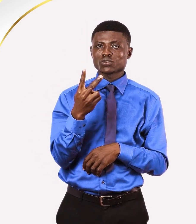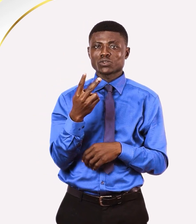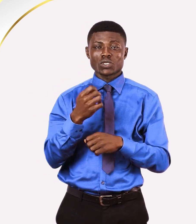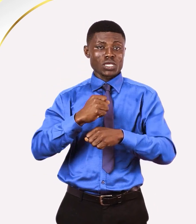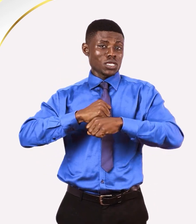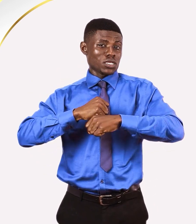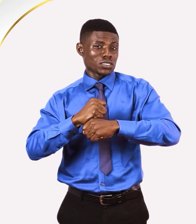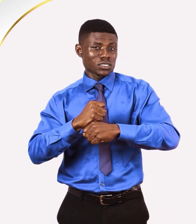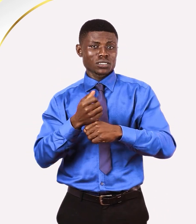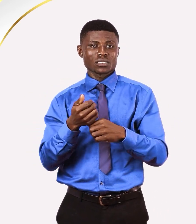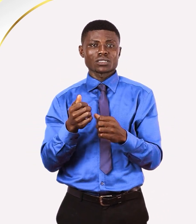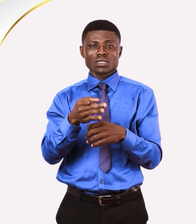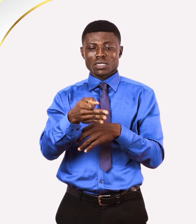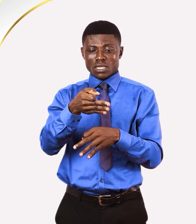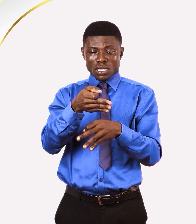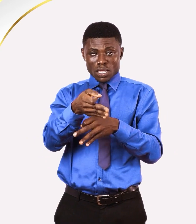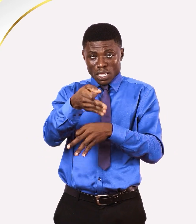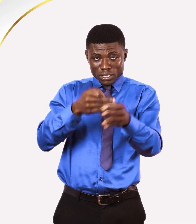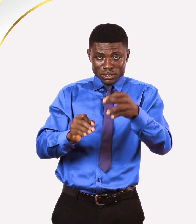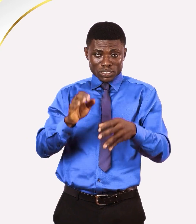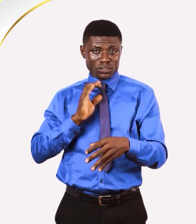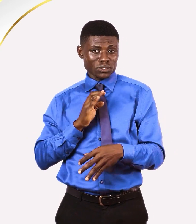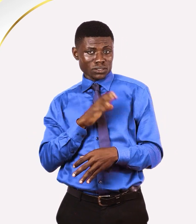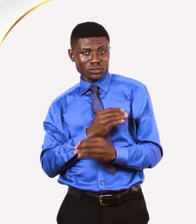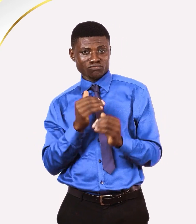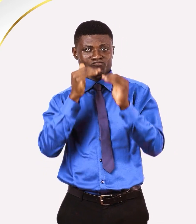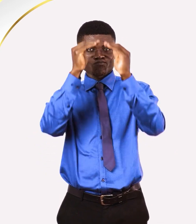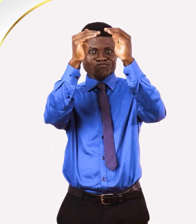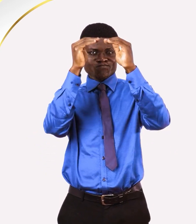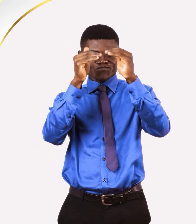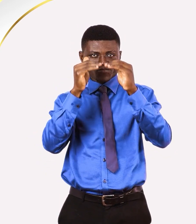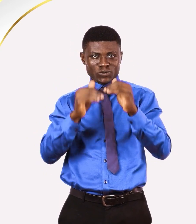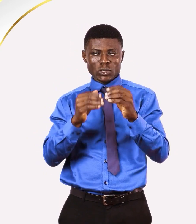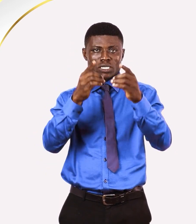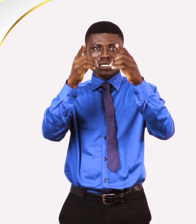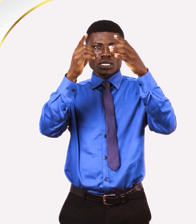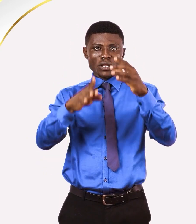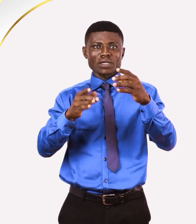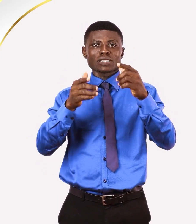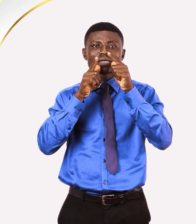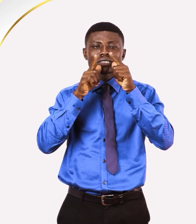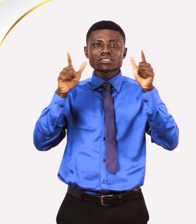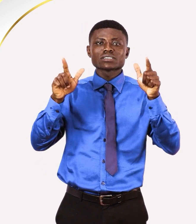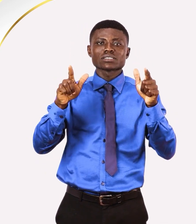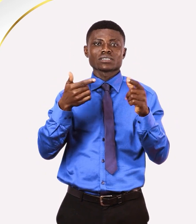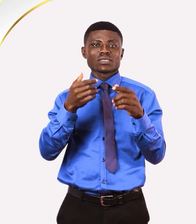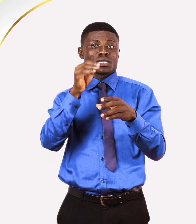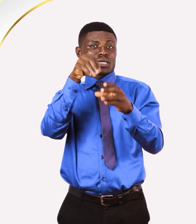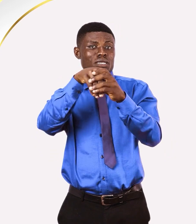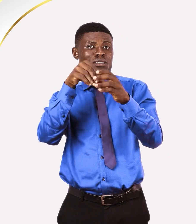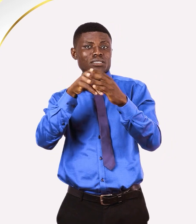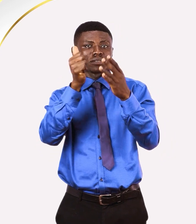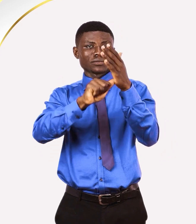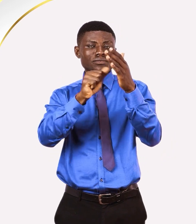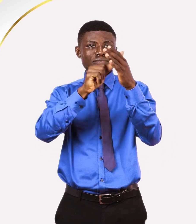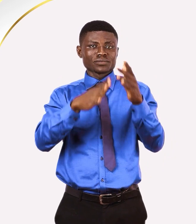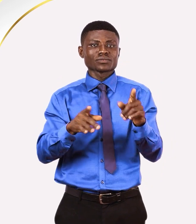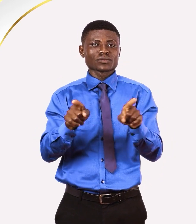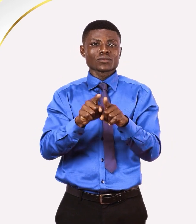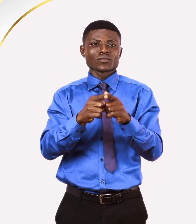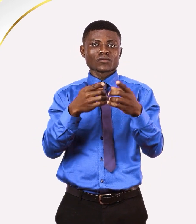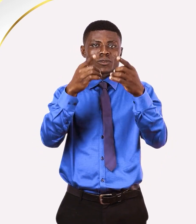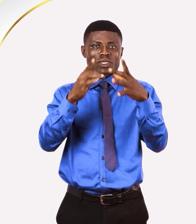2.2. The Securities and Exchange Commission's organogram. Director General, Internal